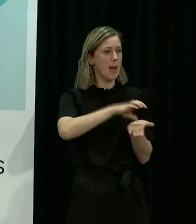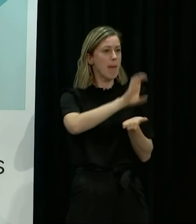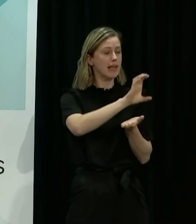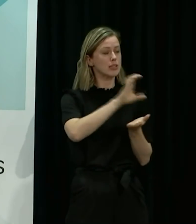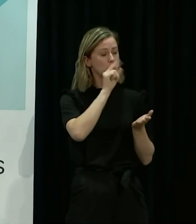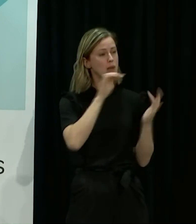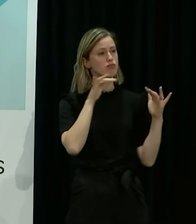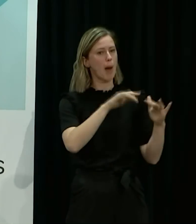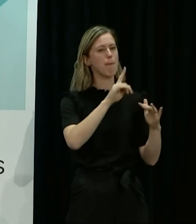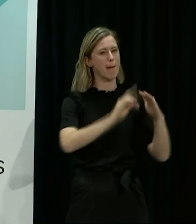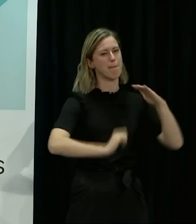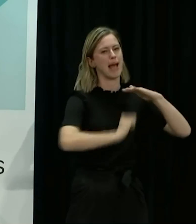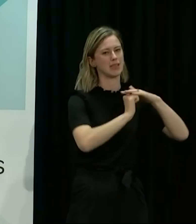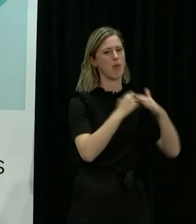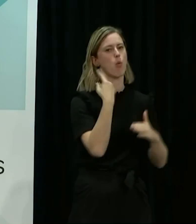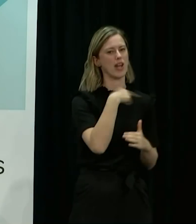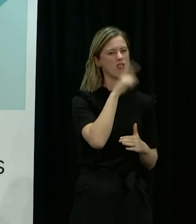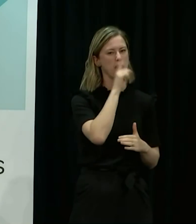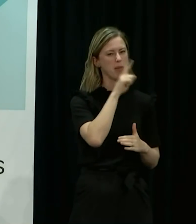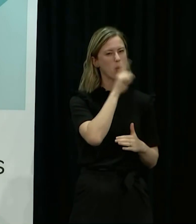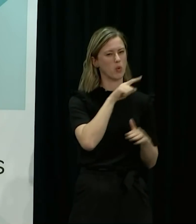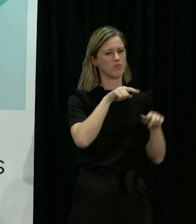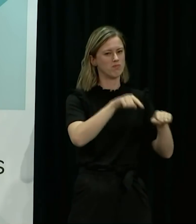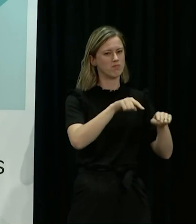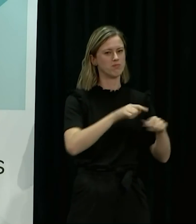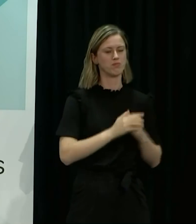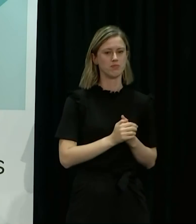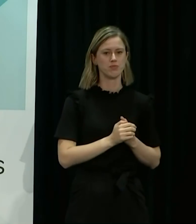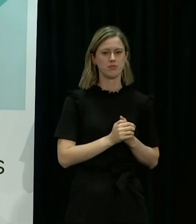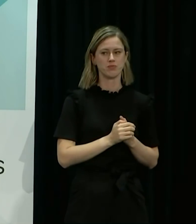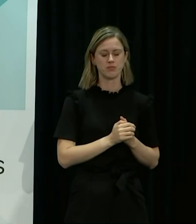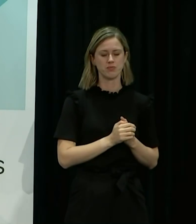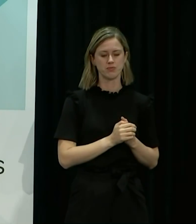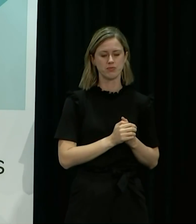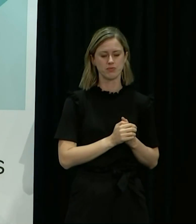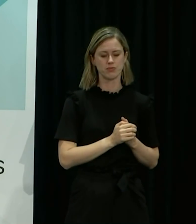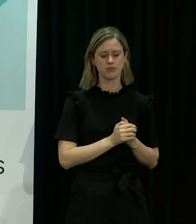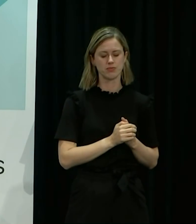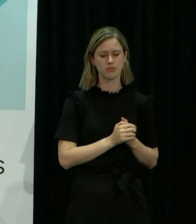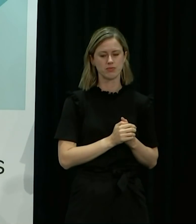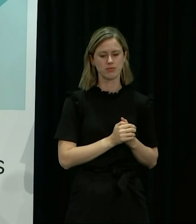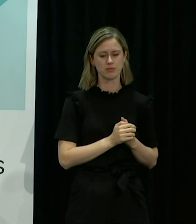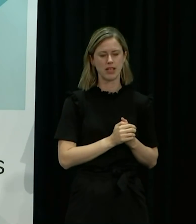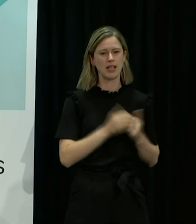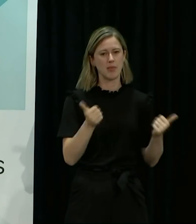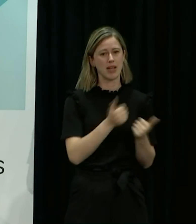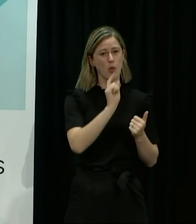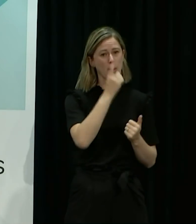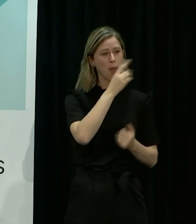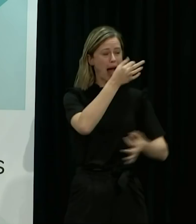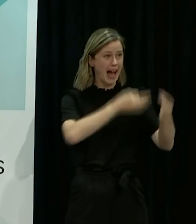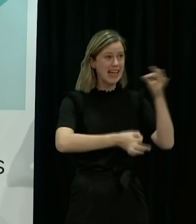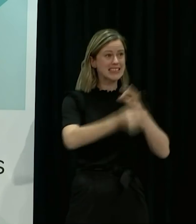but number limits of 100 will apply to most activities. And importantly, because I know this is a question many Aucklanders